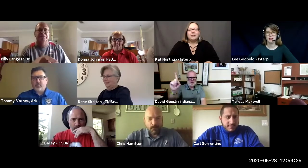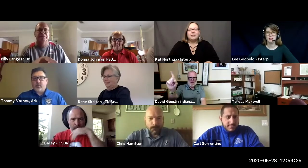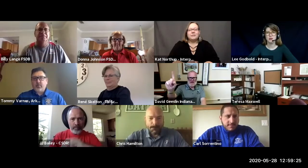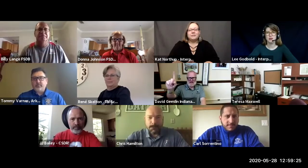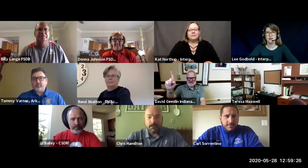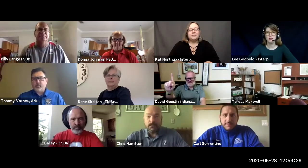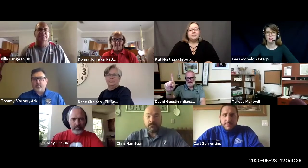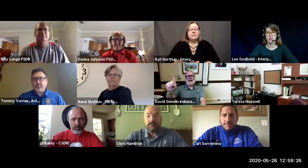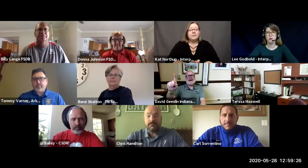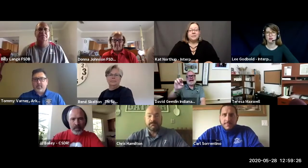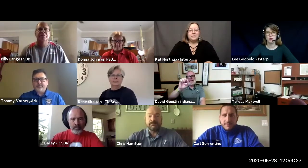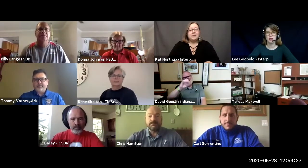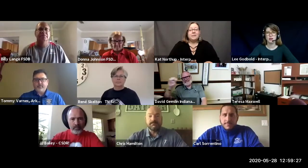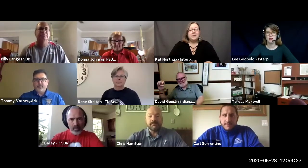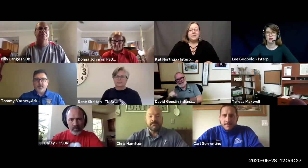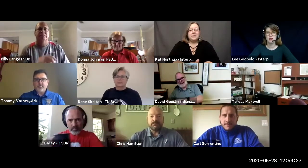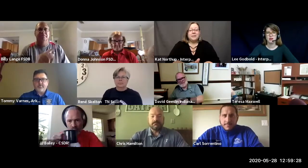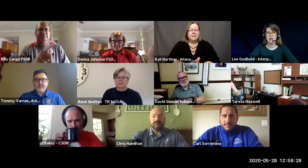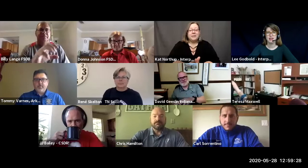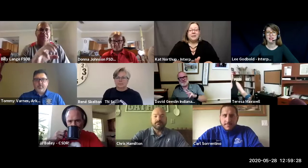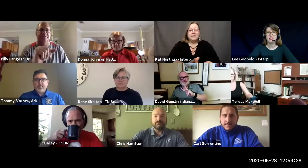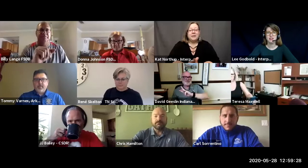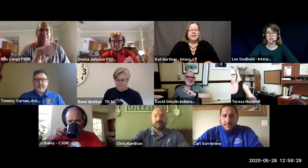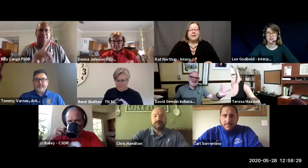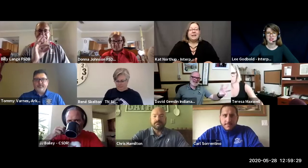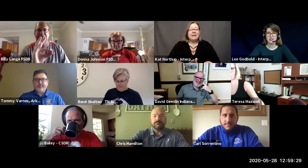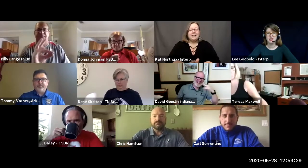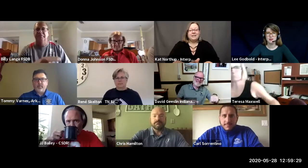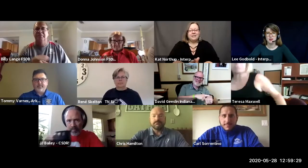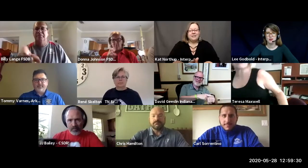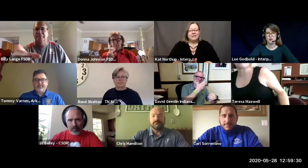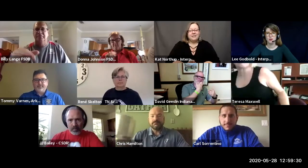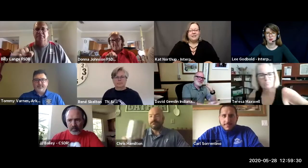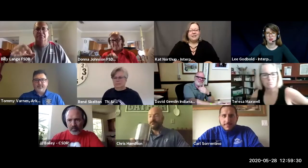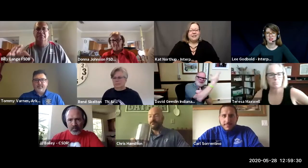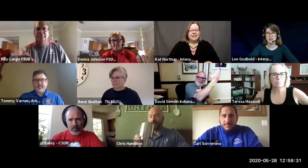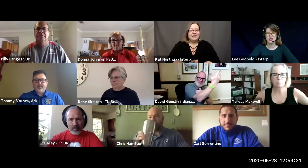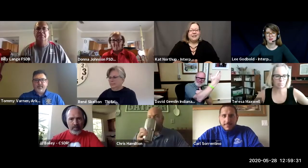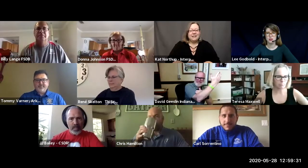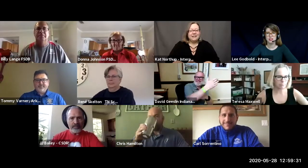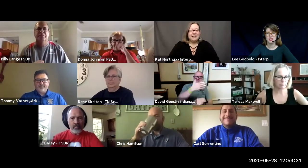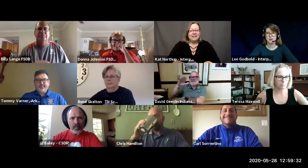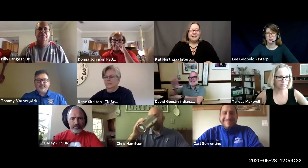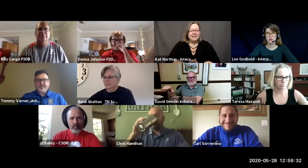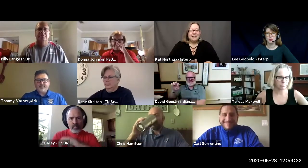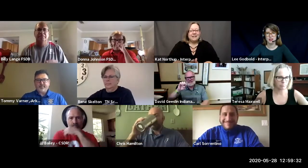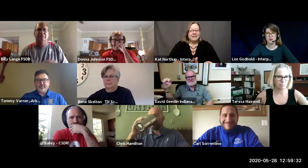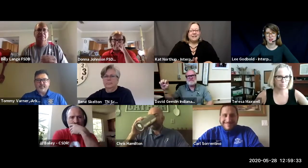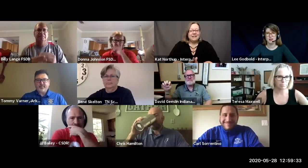Okay, so now it's almost 1 o'clock Eastern time, Western California time. Good morning, everybody from